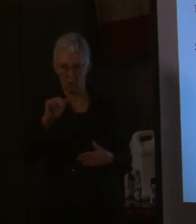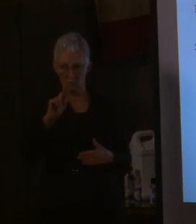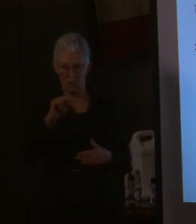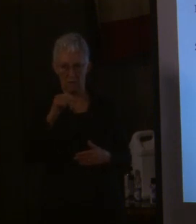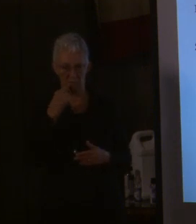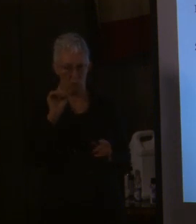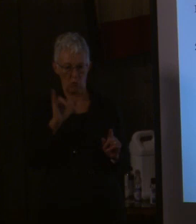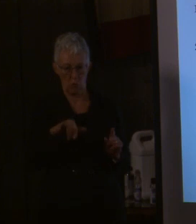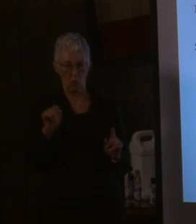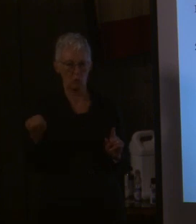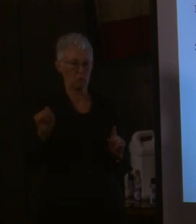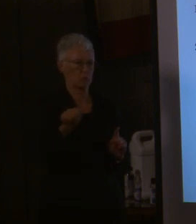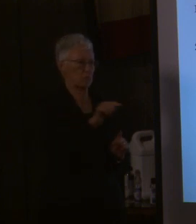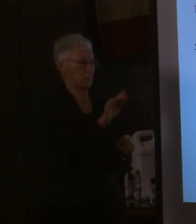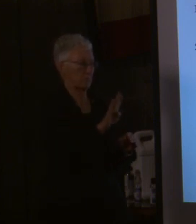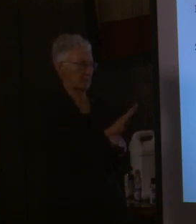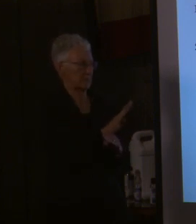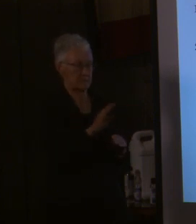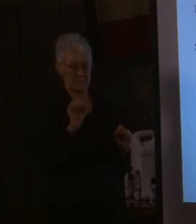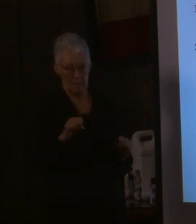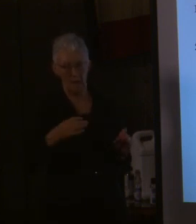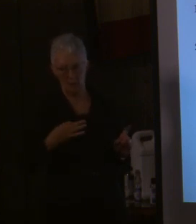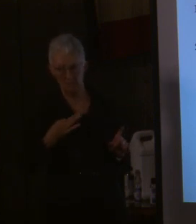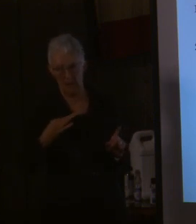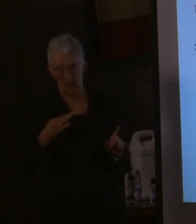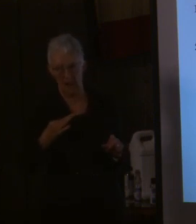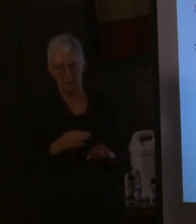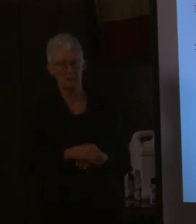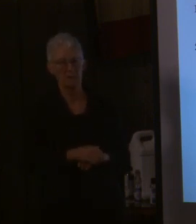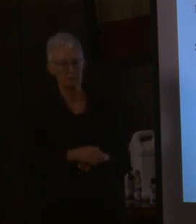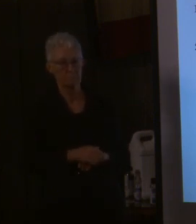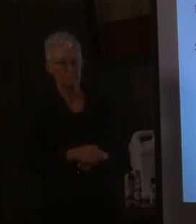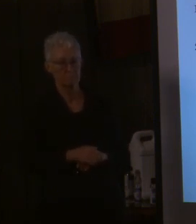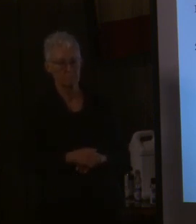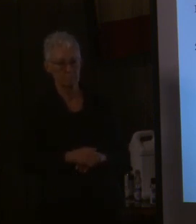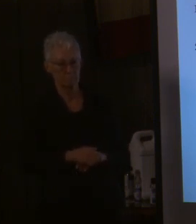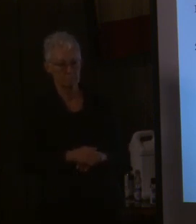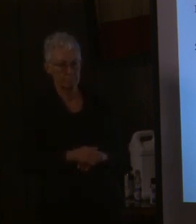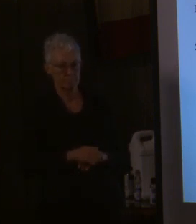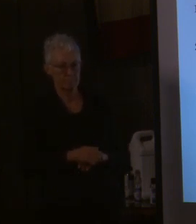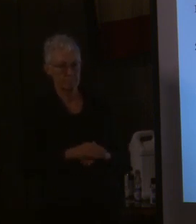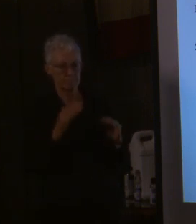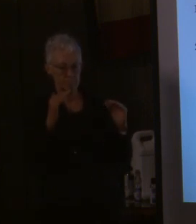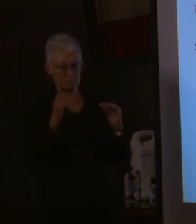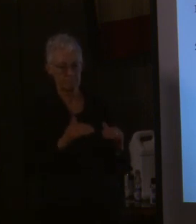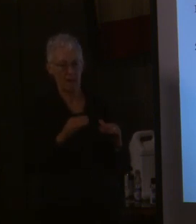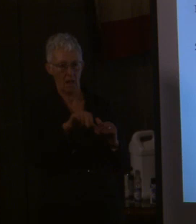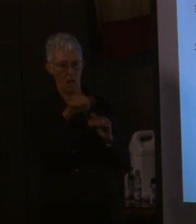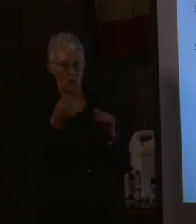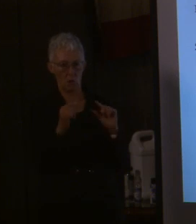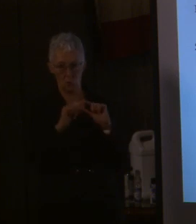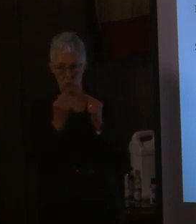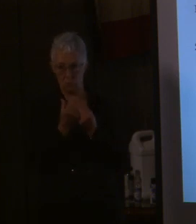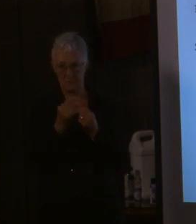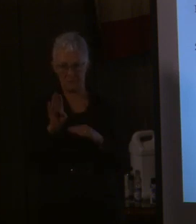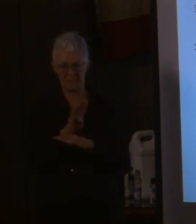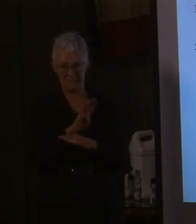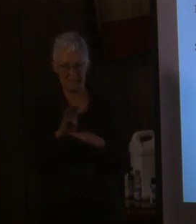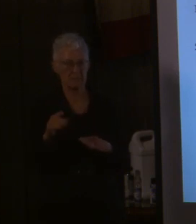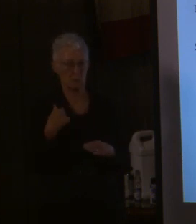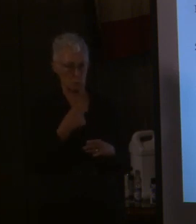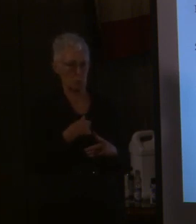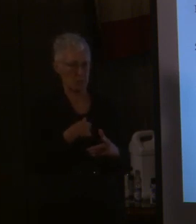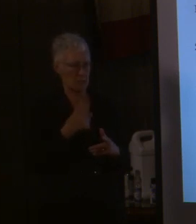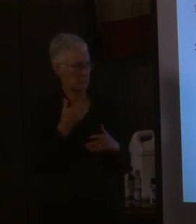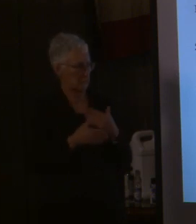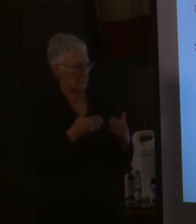but please get out there, apply for this round, breaking that out separately. Then another group of businesses that, as we've gone through this, we found has